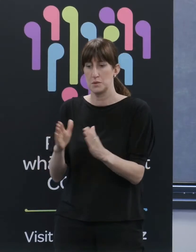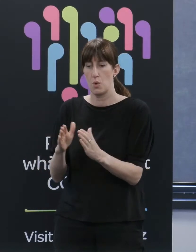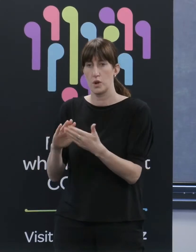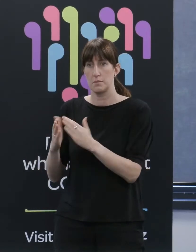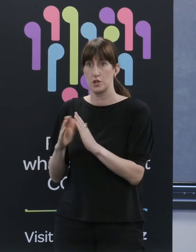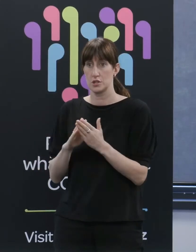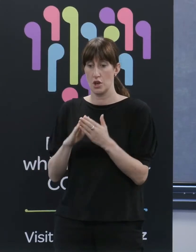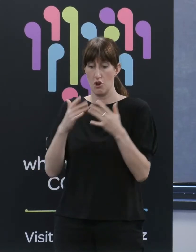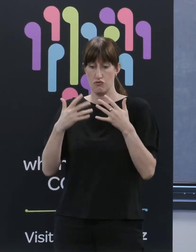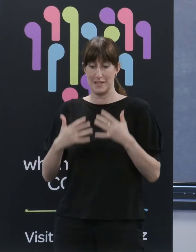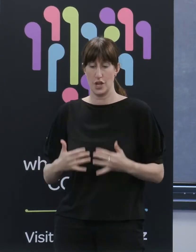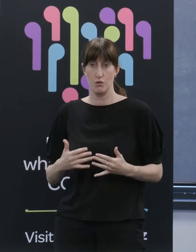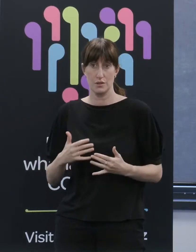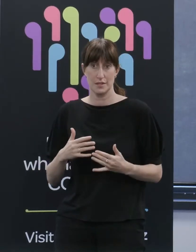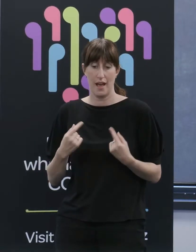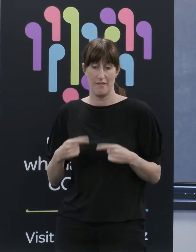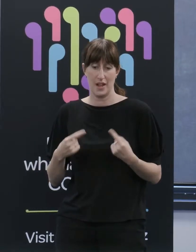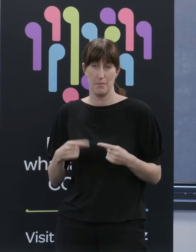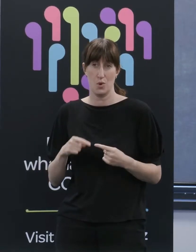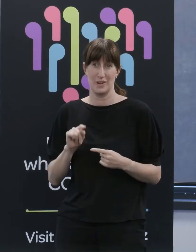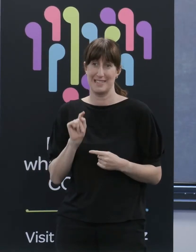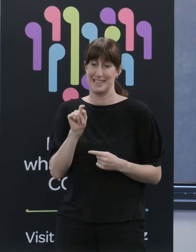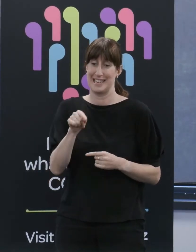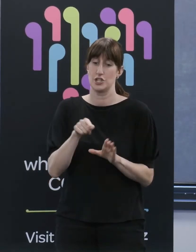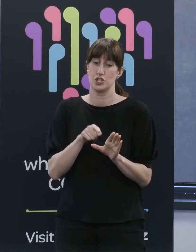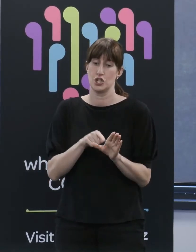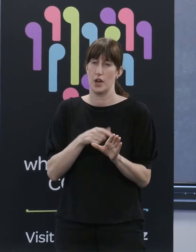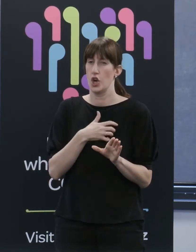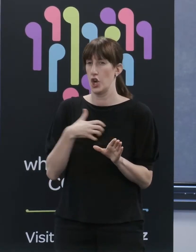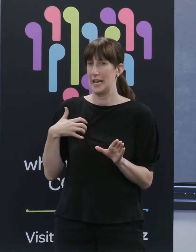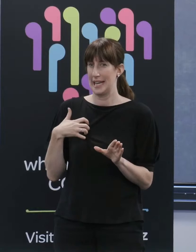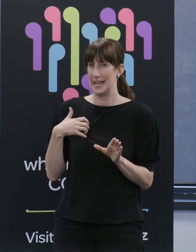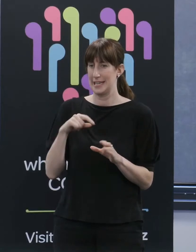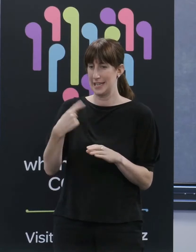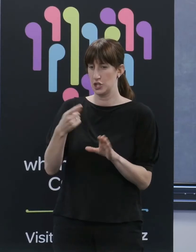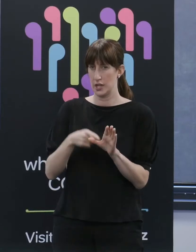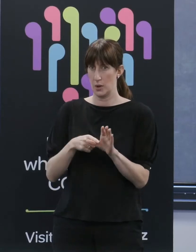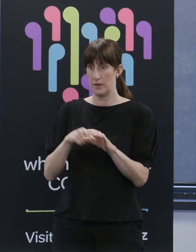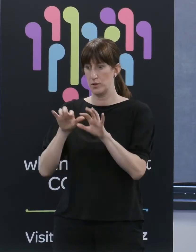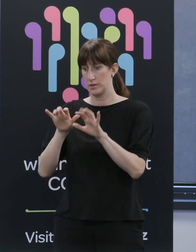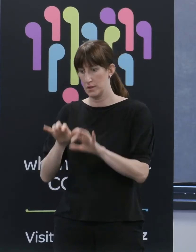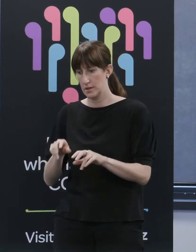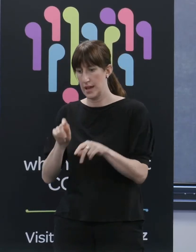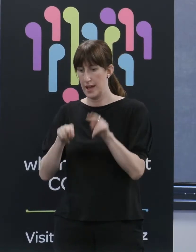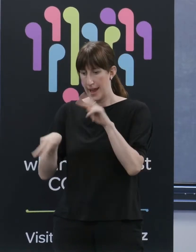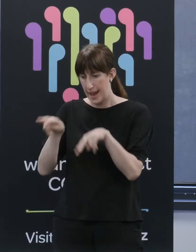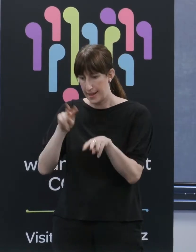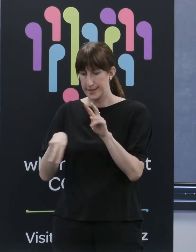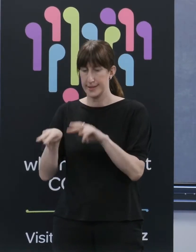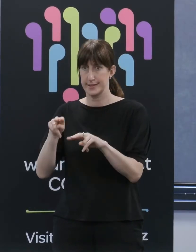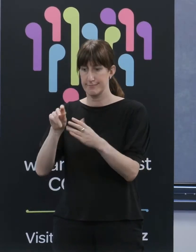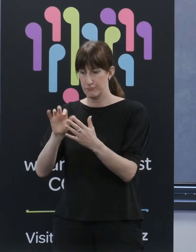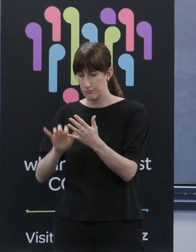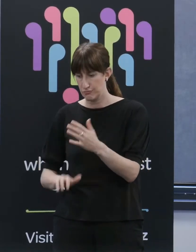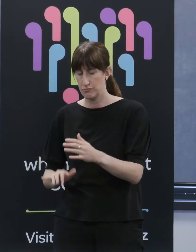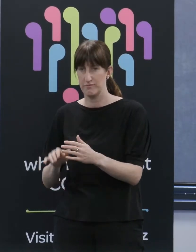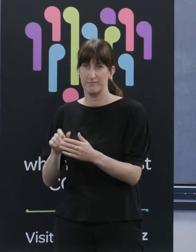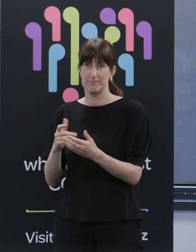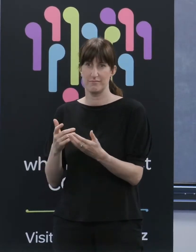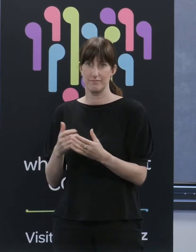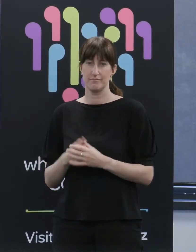should be available in the early part of next year. So there's quite a big analysis and write-up a period that occurs towards the end of this calendar